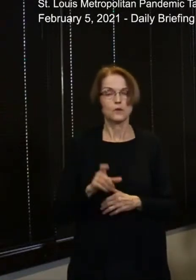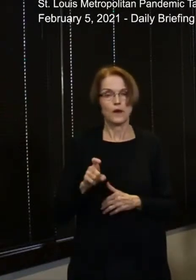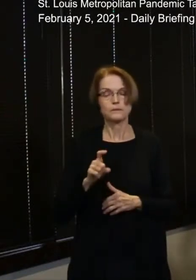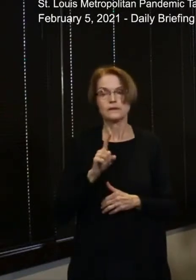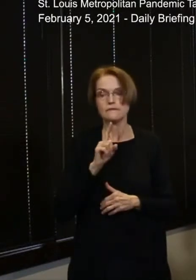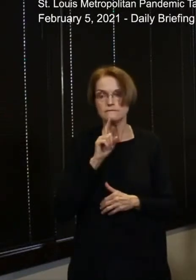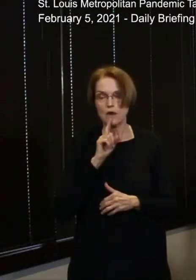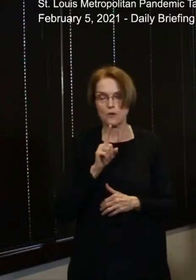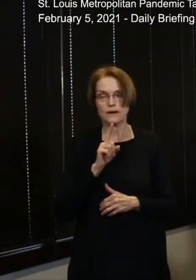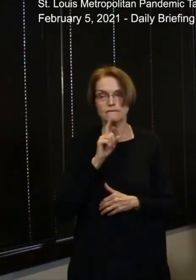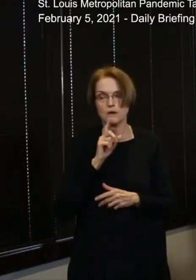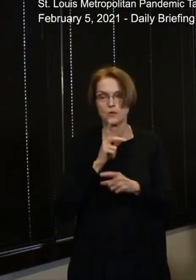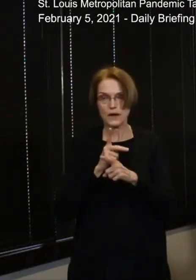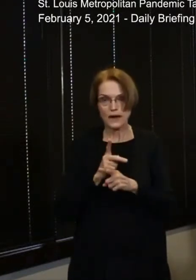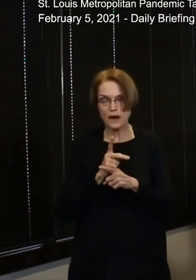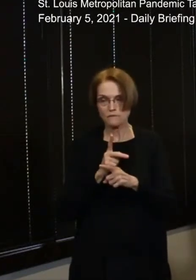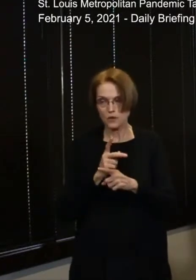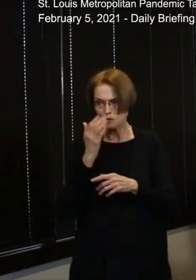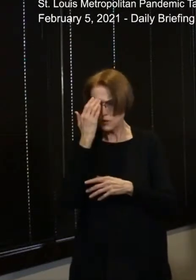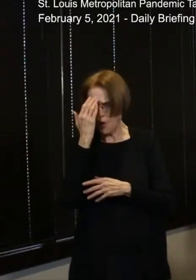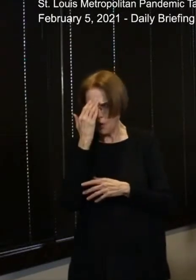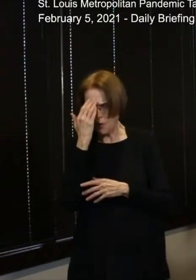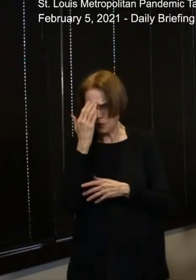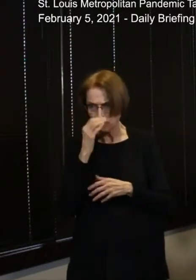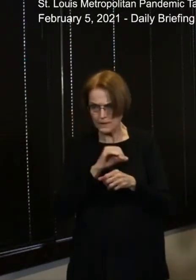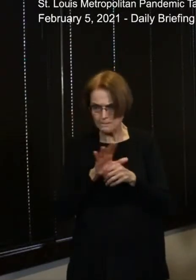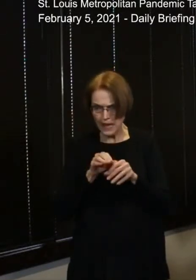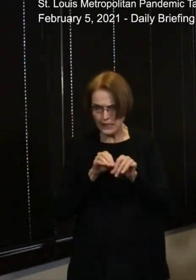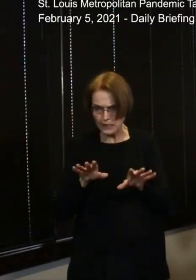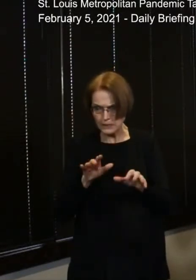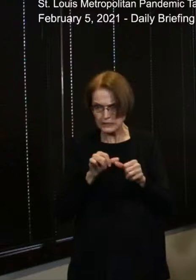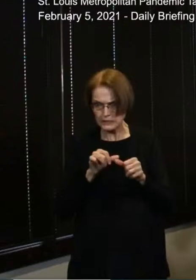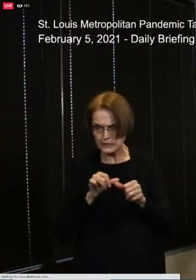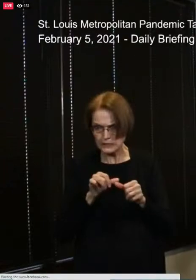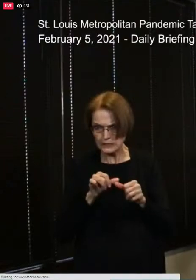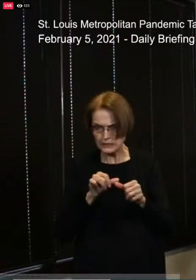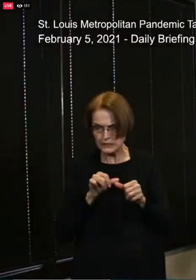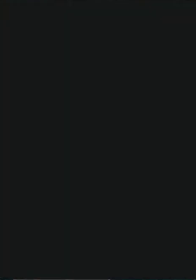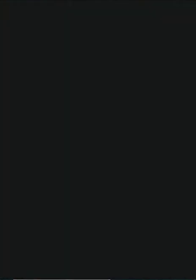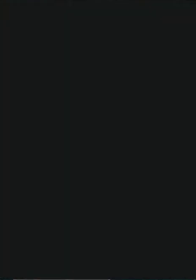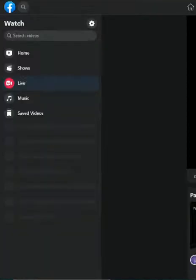very cognizant of where we are in the pandemic, the risks that are hovering